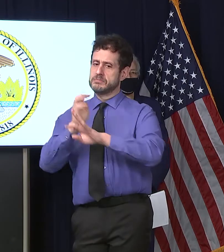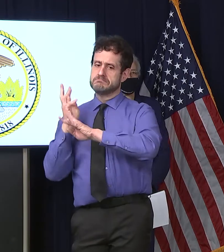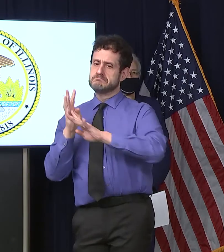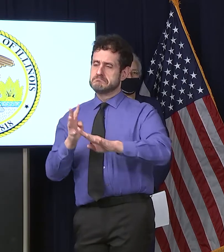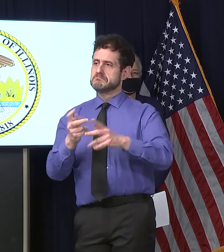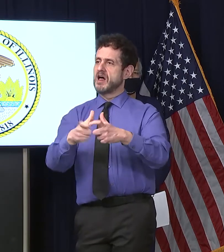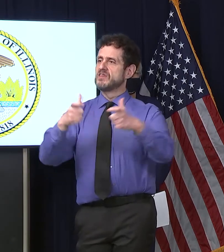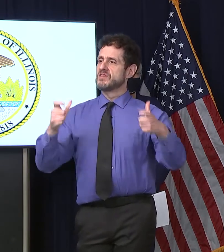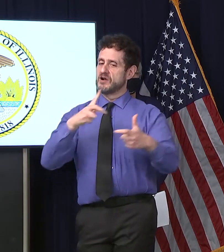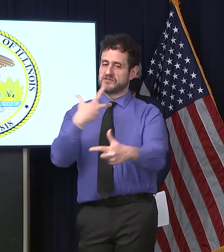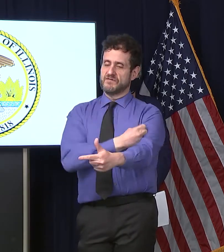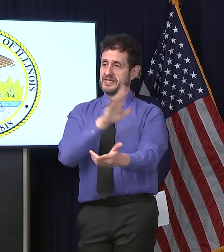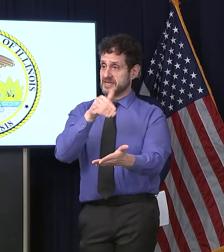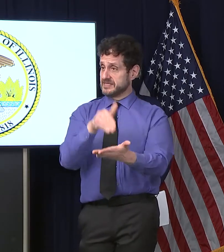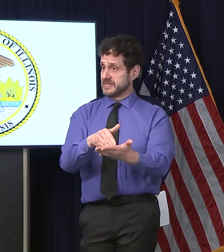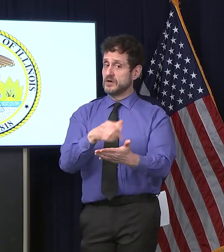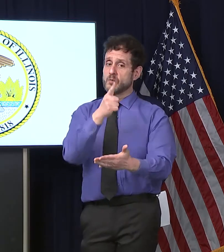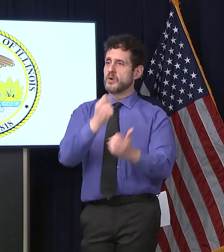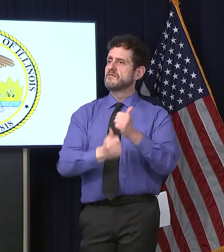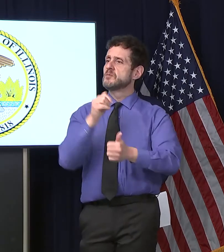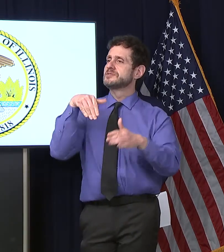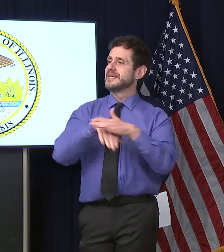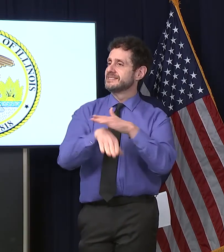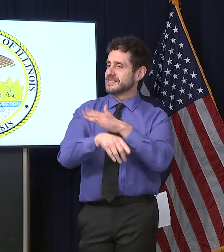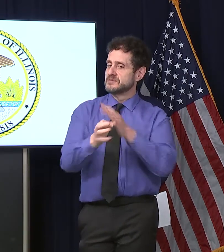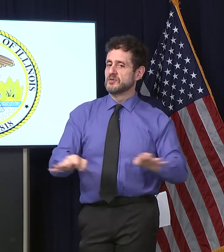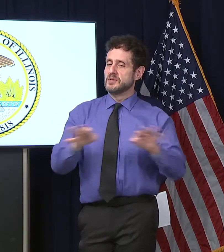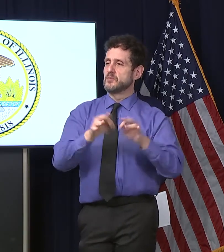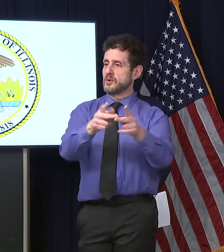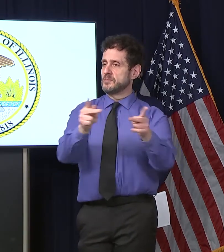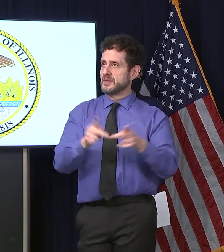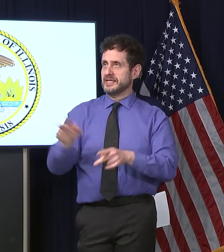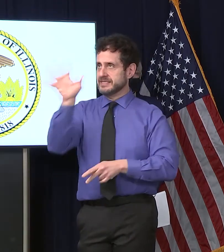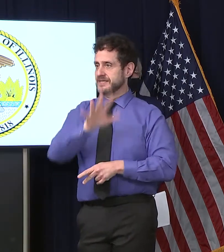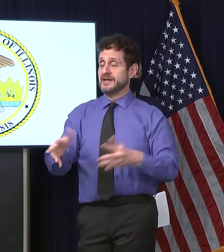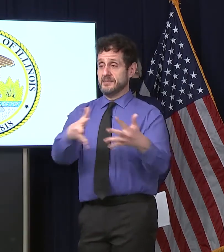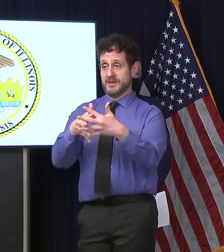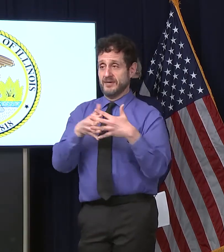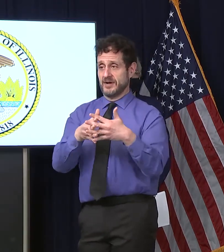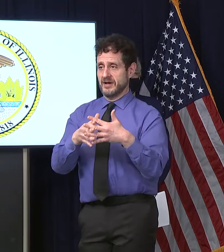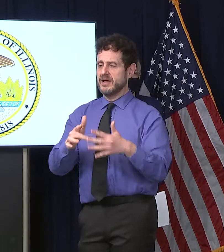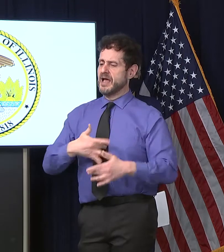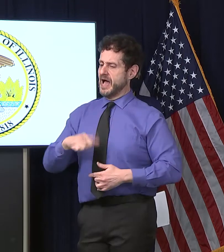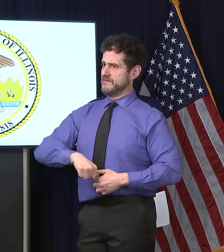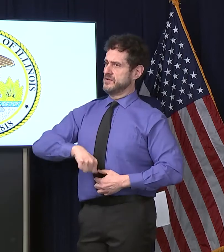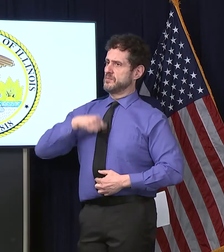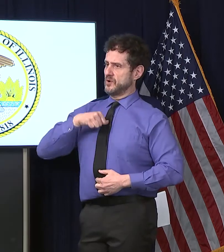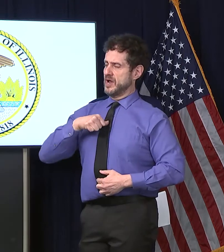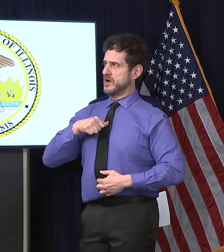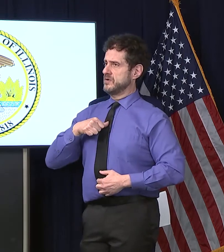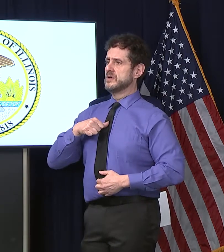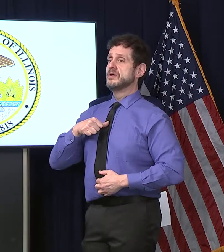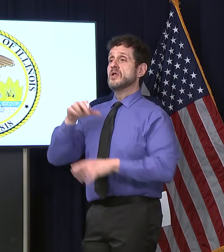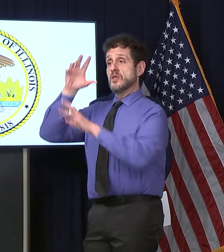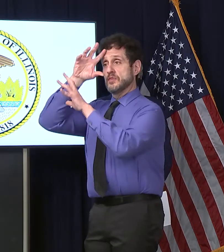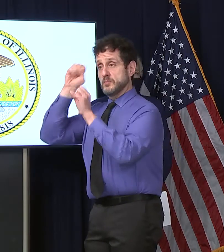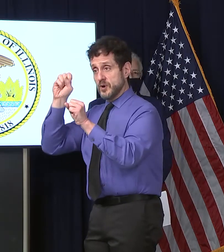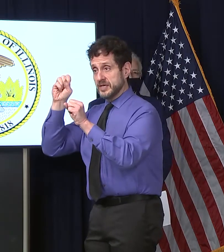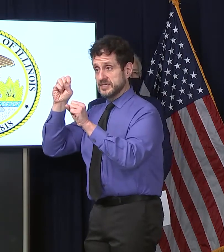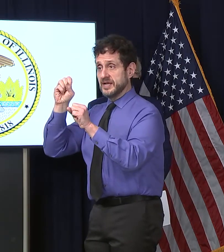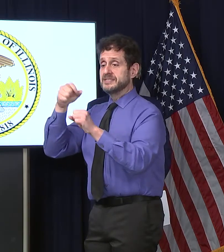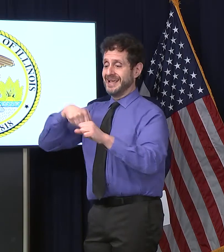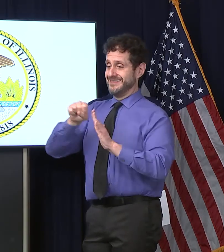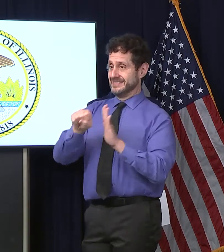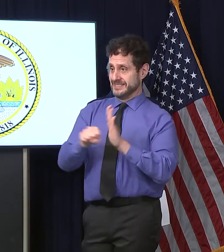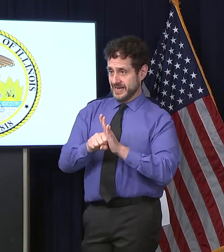and important locations in America. And I'm particularly proud that we've worked together to prioritize seniors in